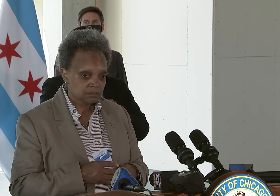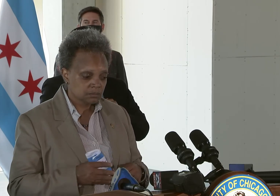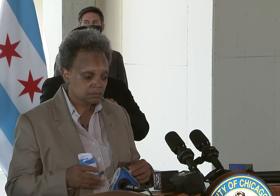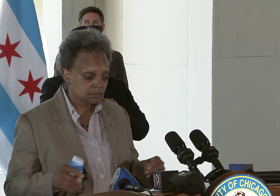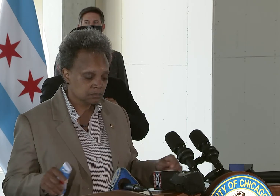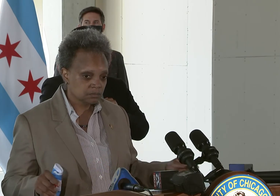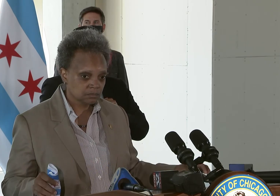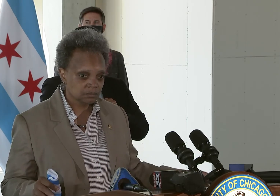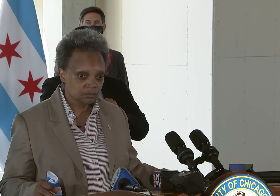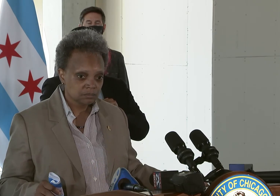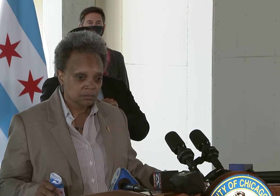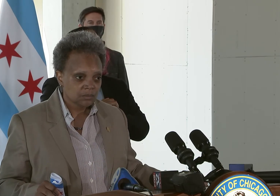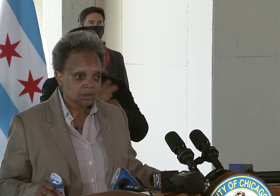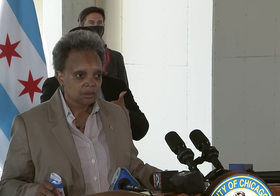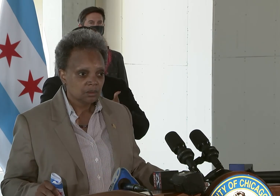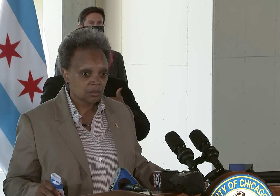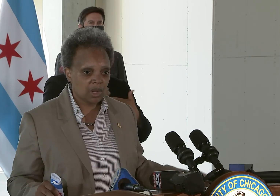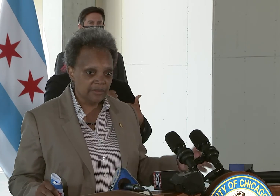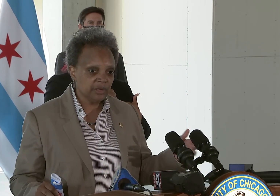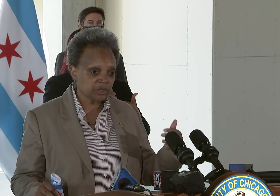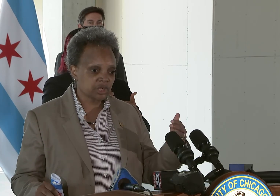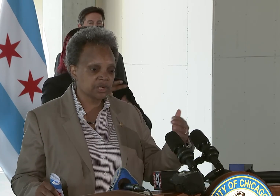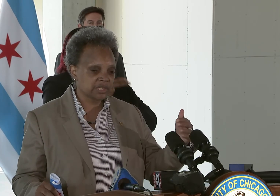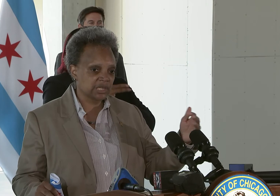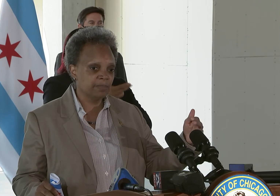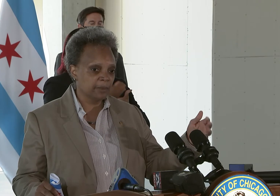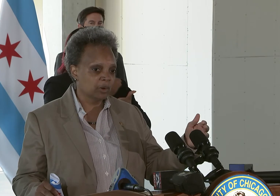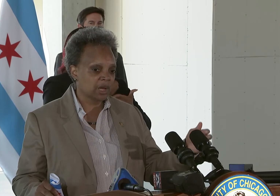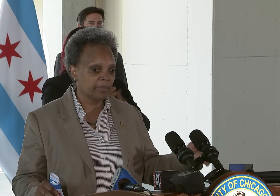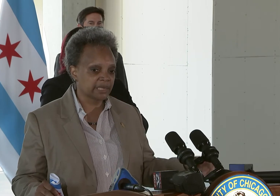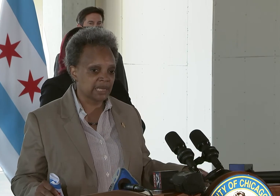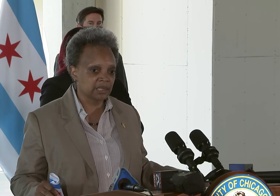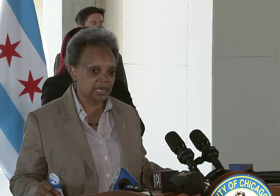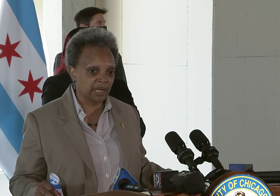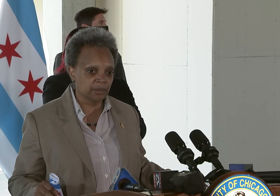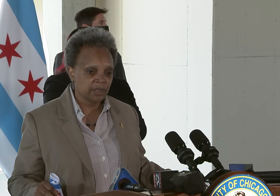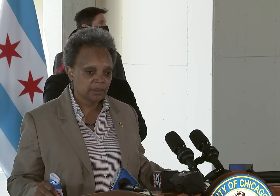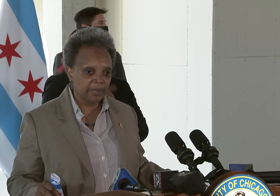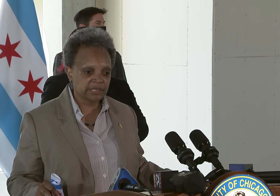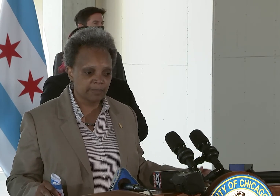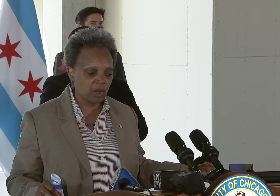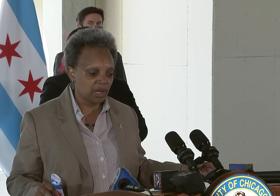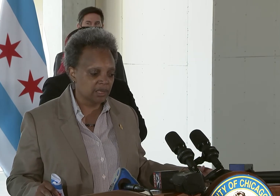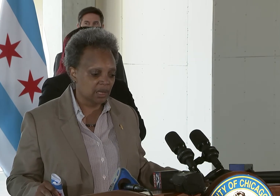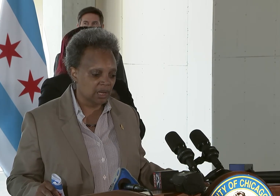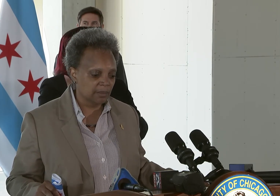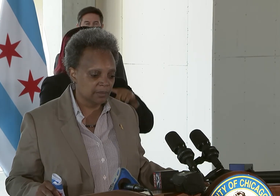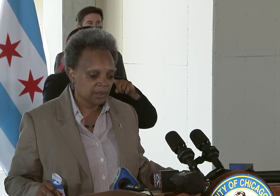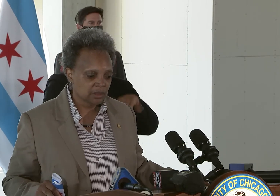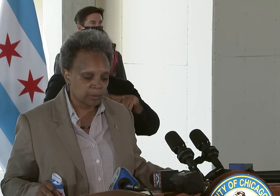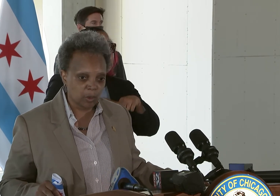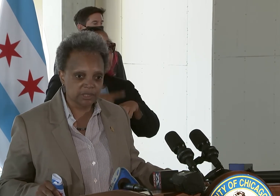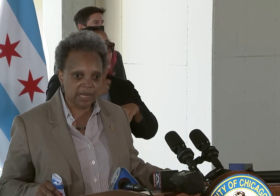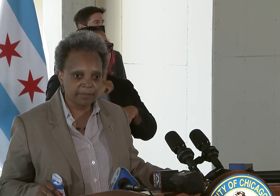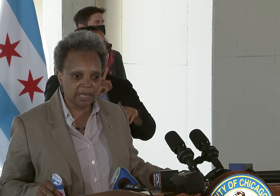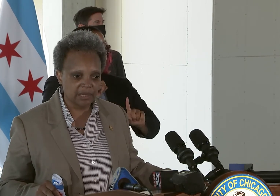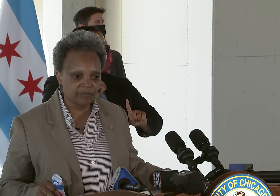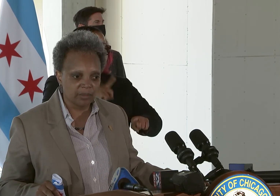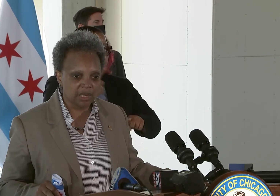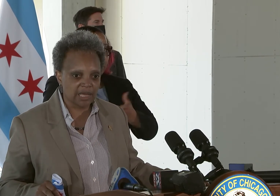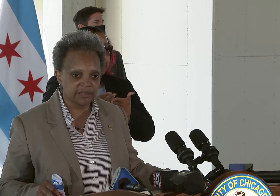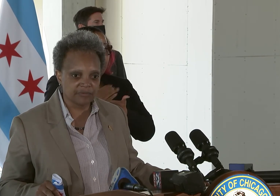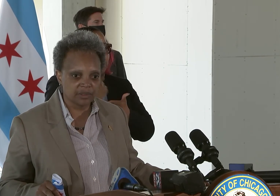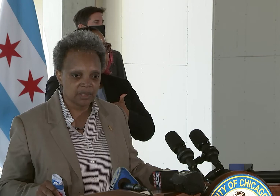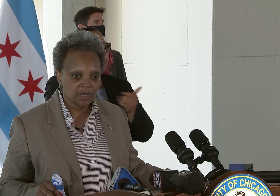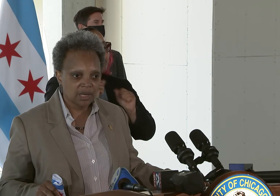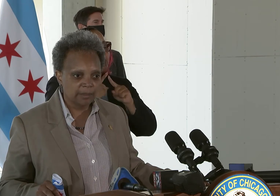back downtown and help service the economy? Well, I think we're starting to see people come back downtown based upon the reports that I'm getting from